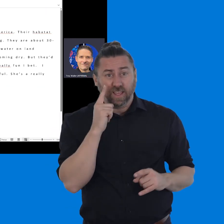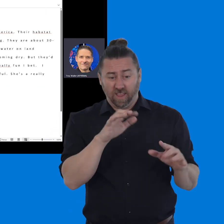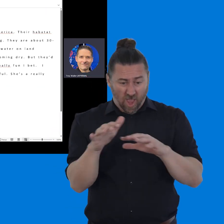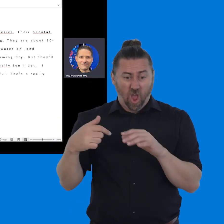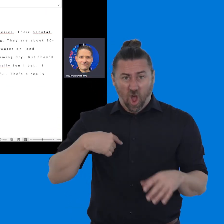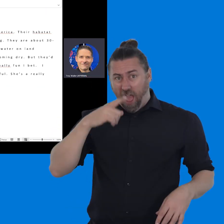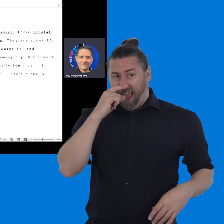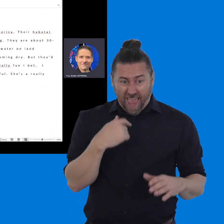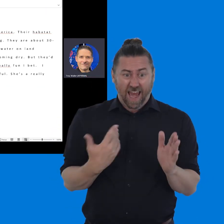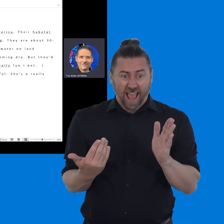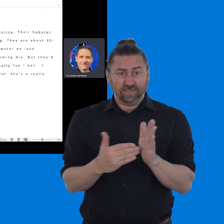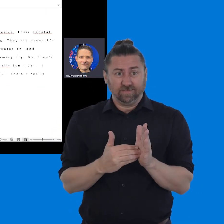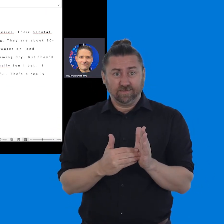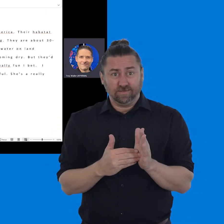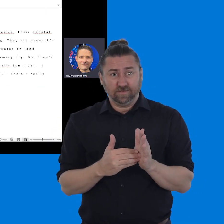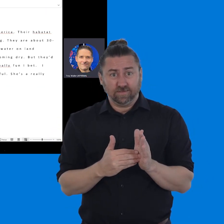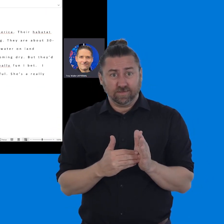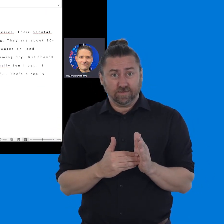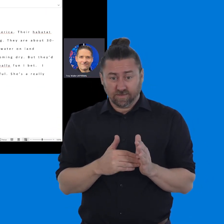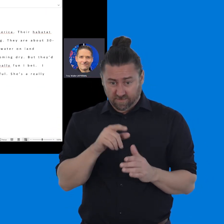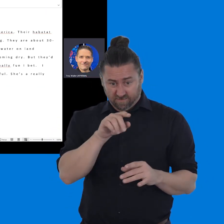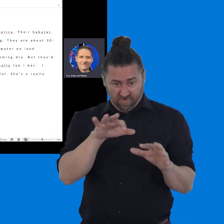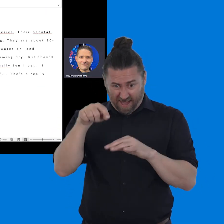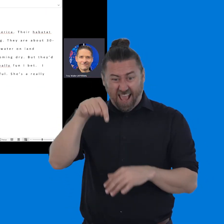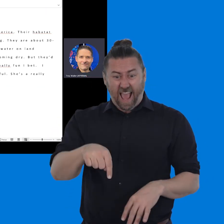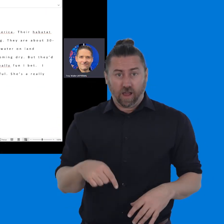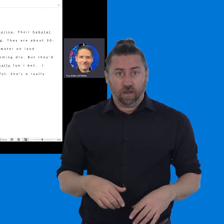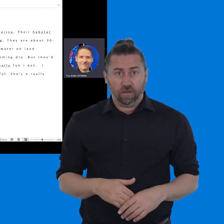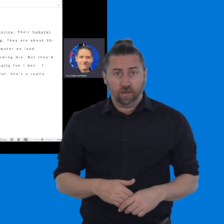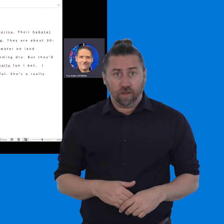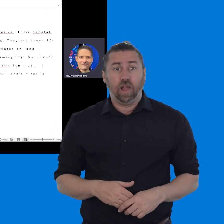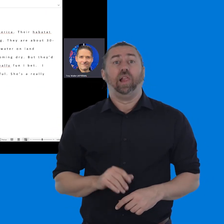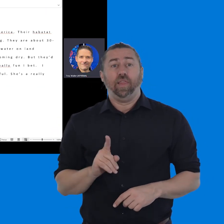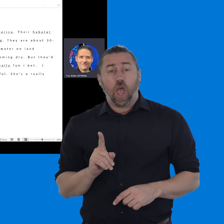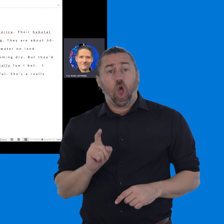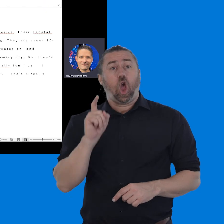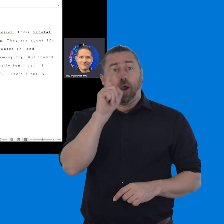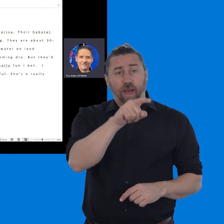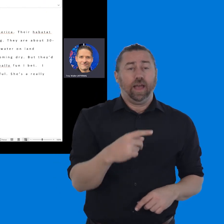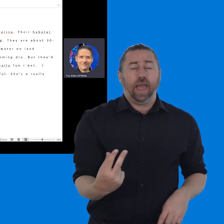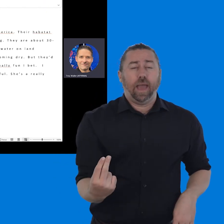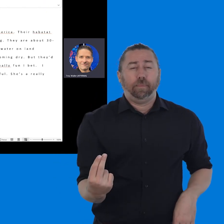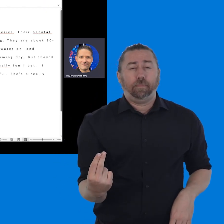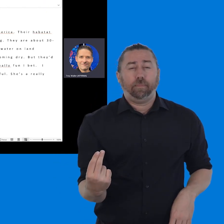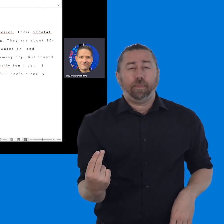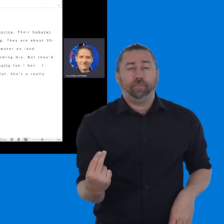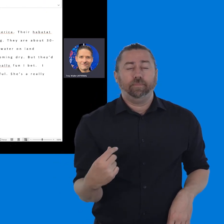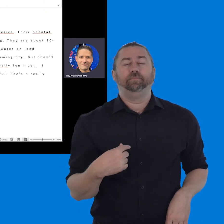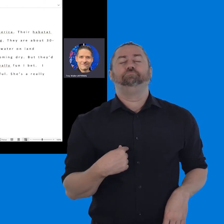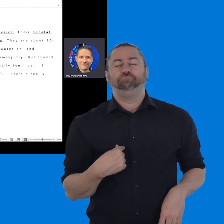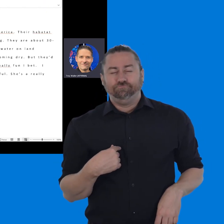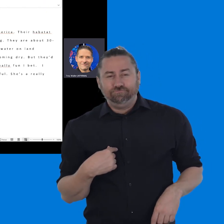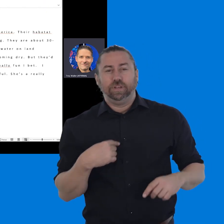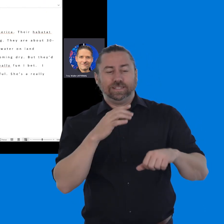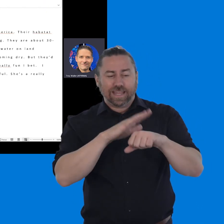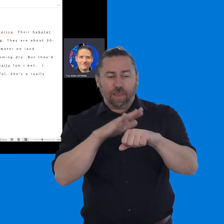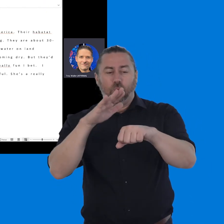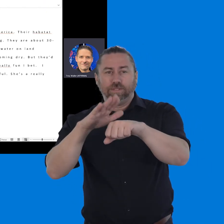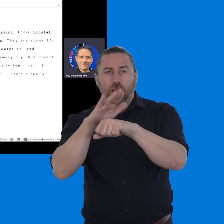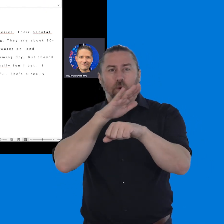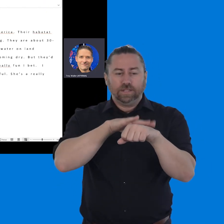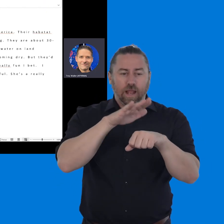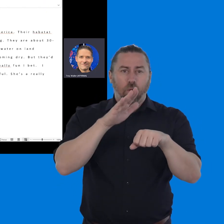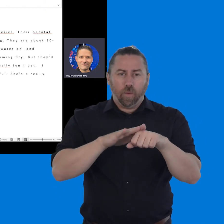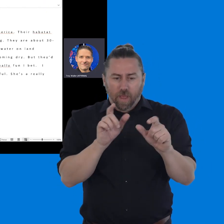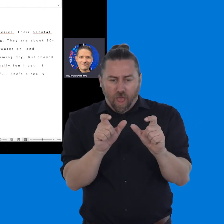right? So I can add right here. And then I could go back and have that read aloud to me. I could